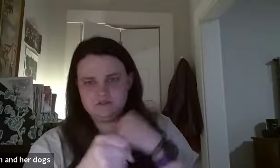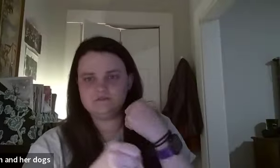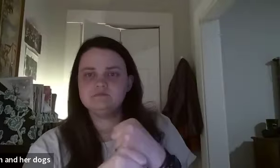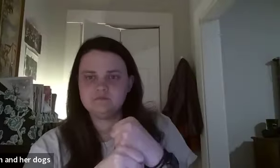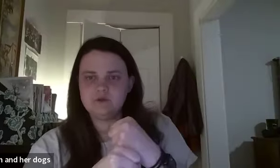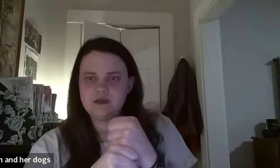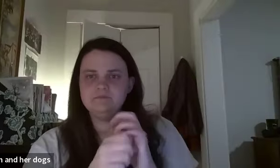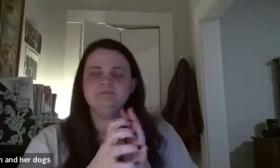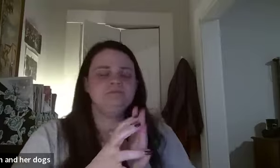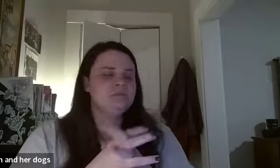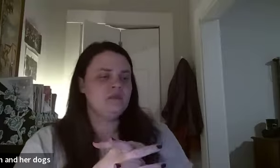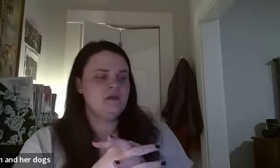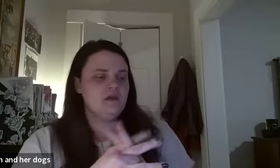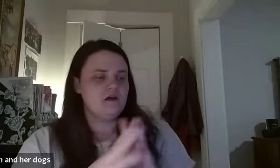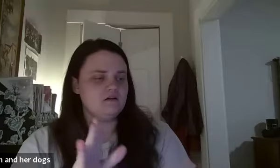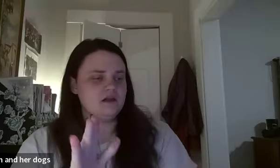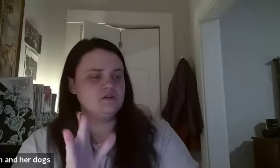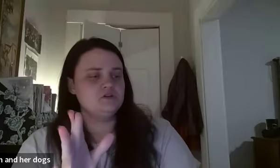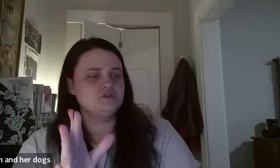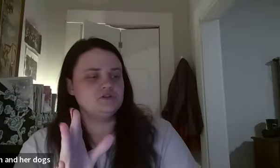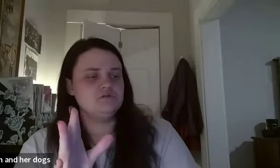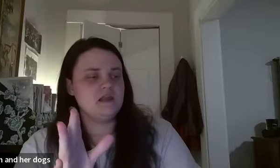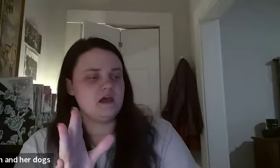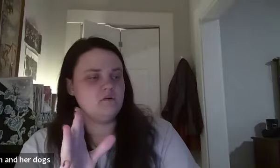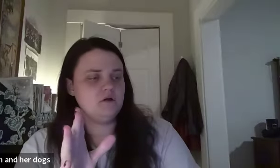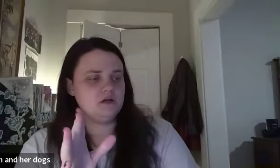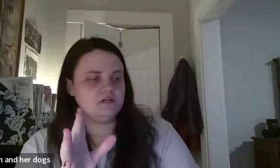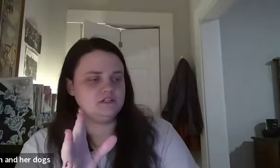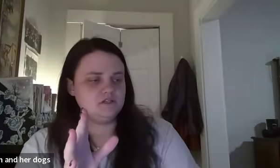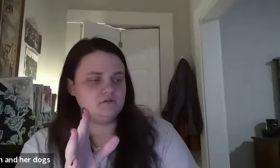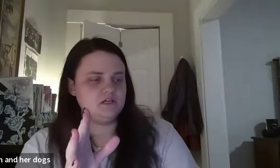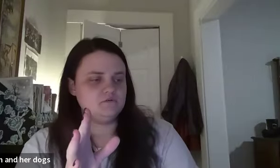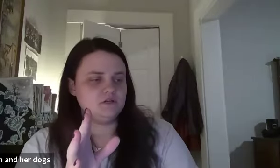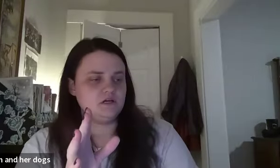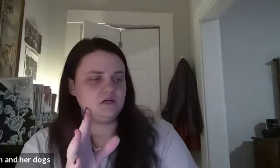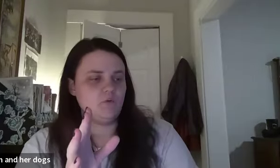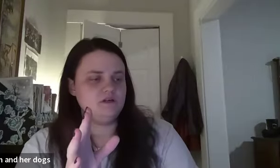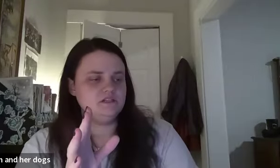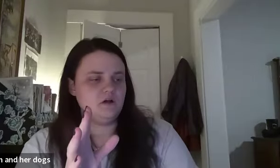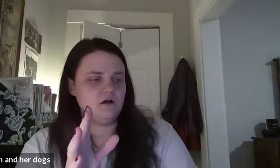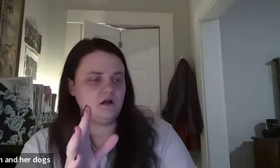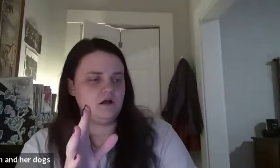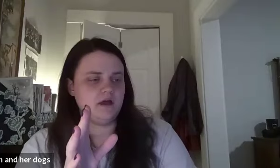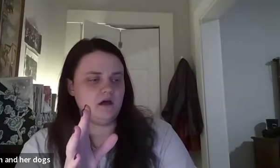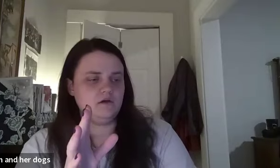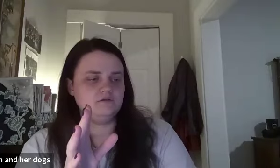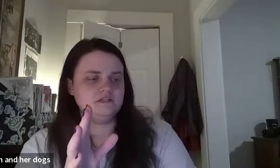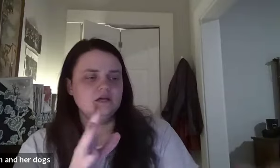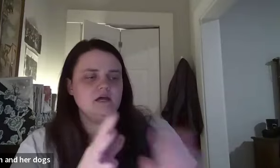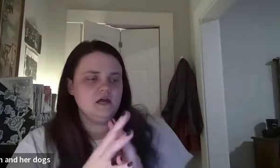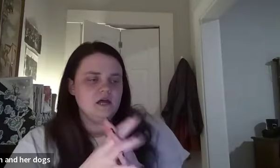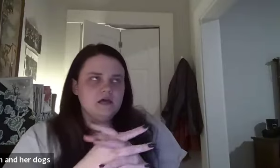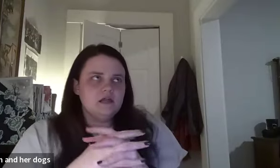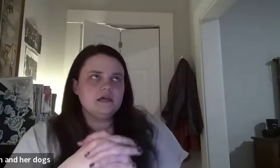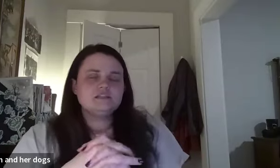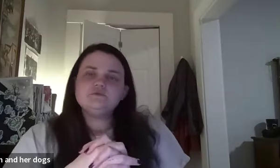years. Okay. All right. So now what we're going to do is we're going to talk about next